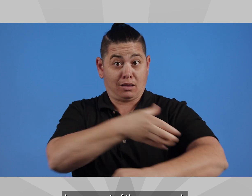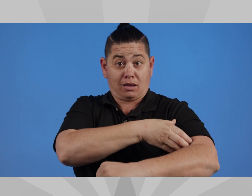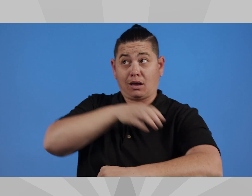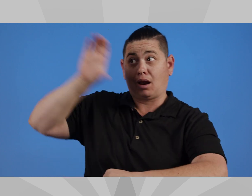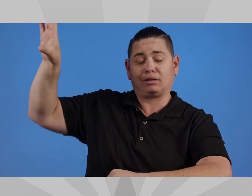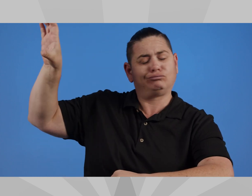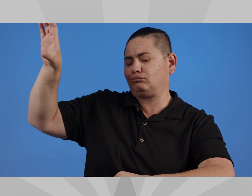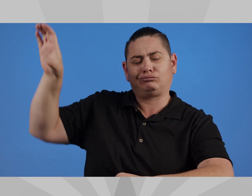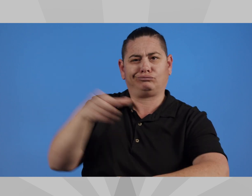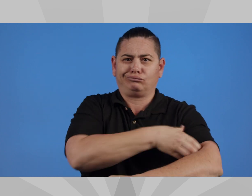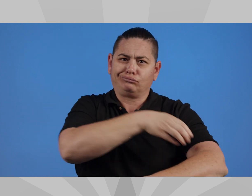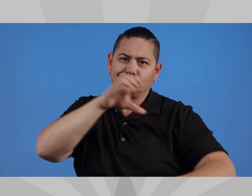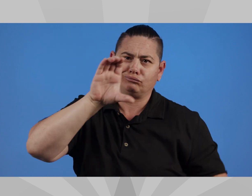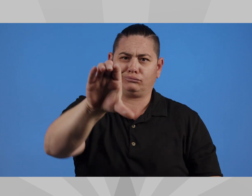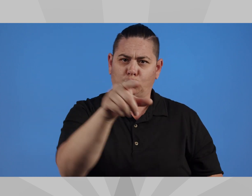governed.